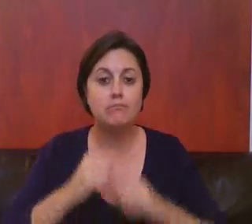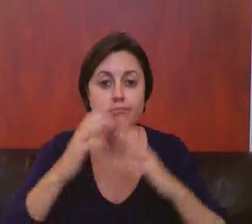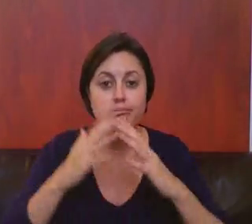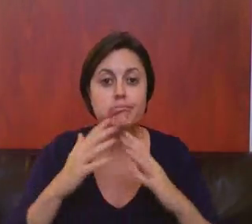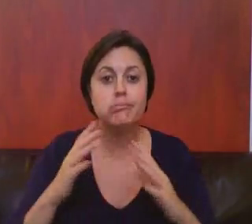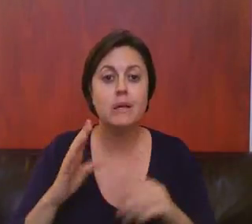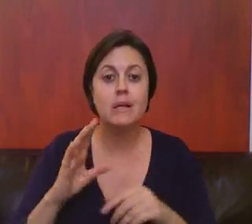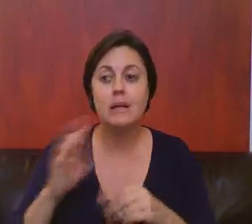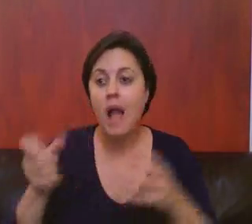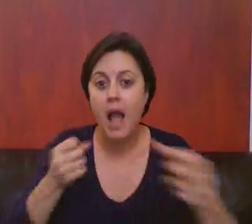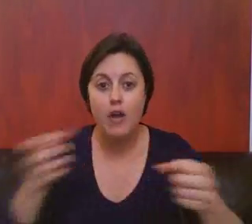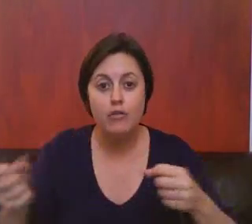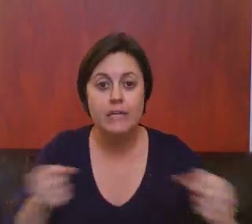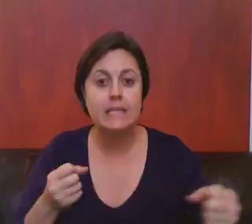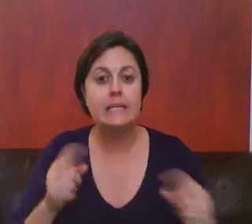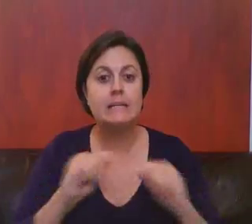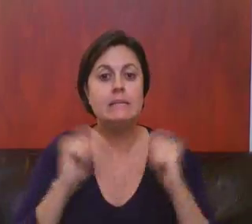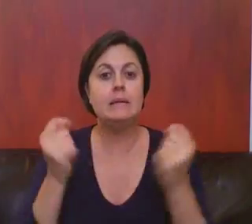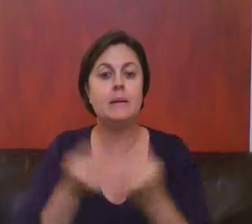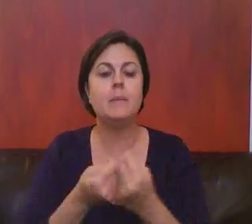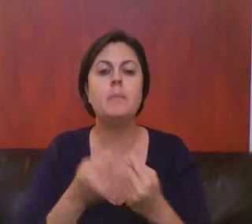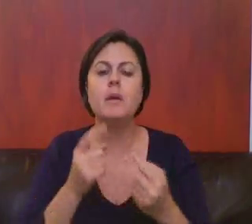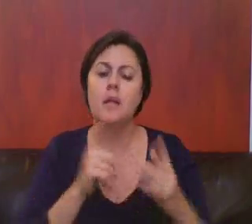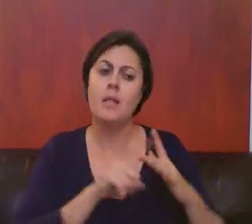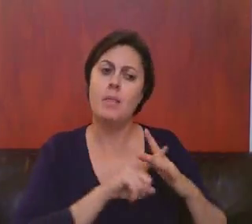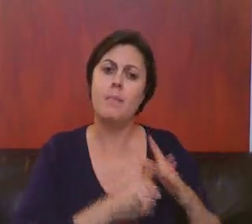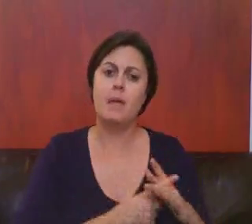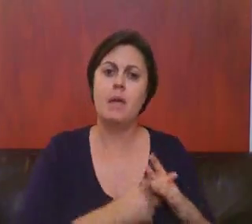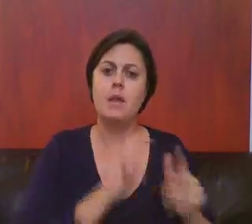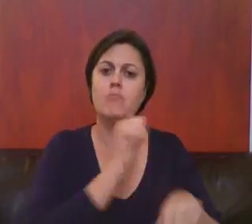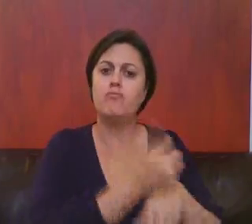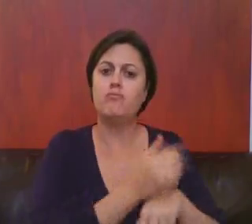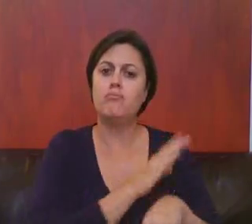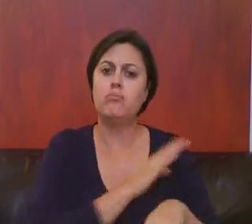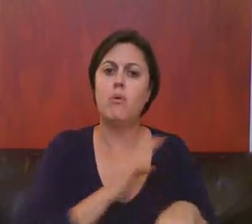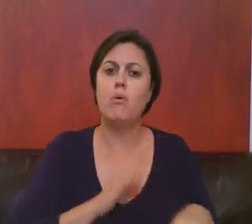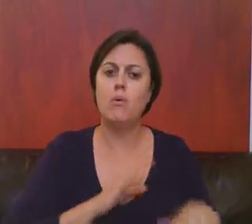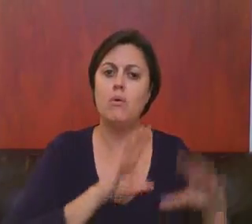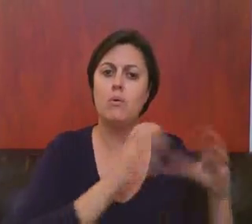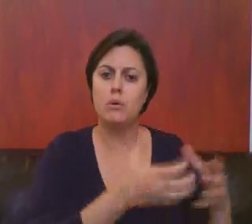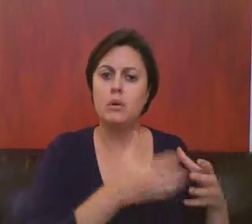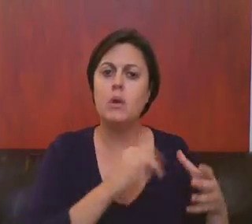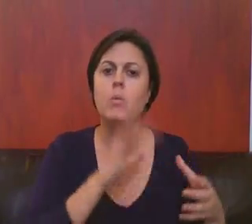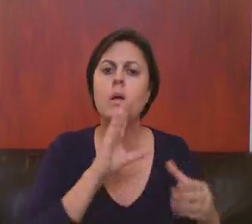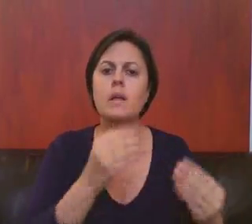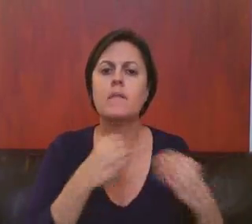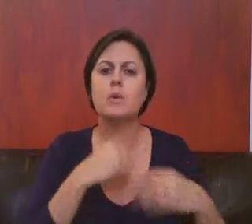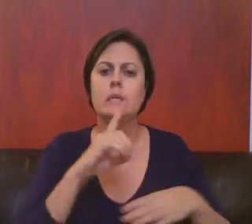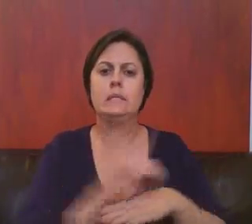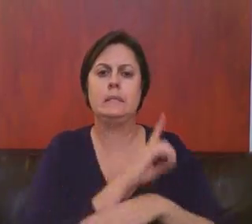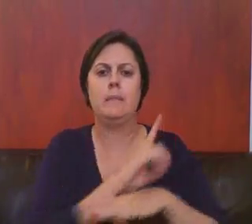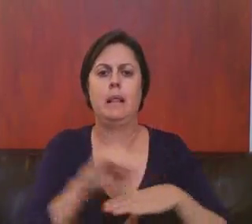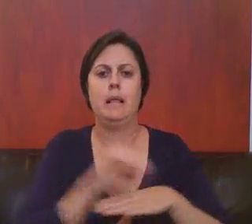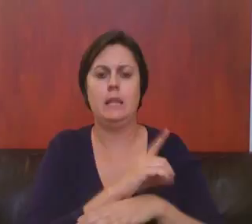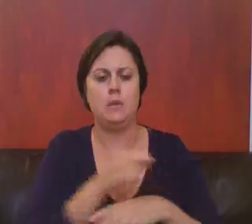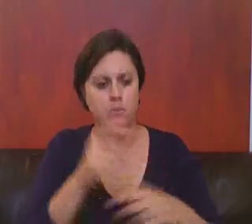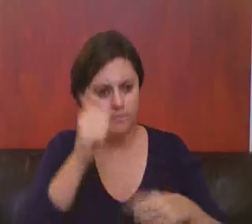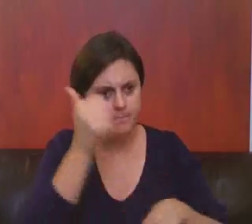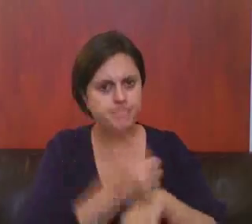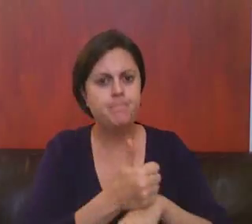really gives you the discipline of making sure you're working to a set of milestones that somebody's looking over your shoulder